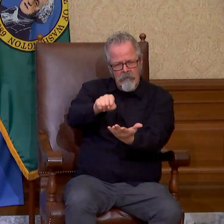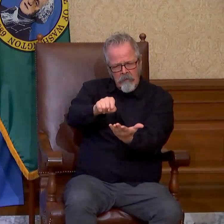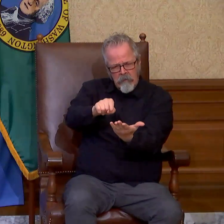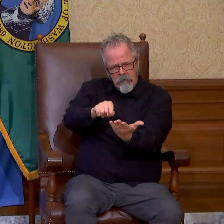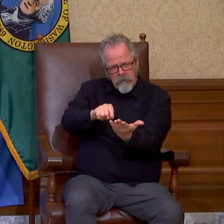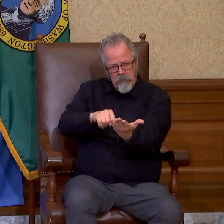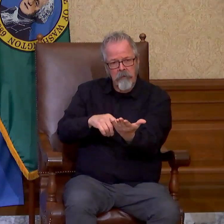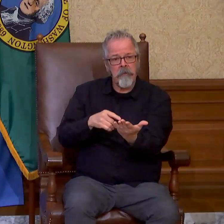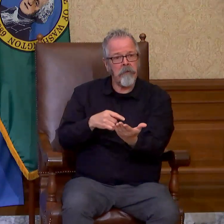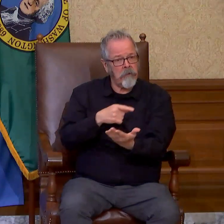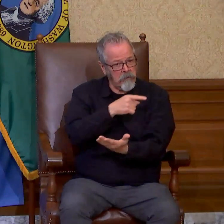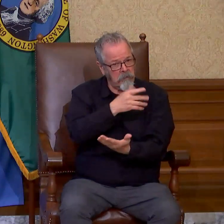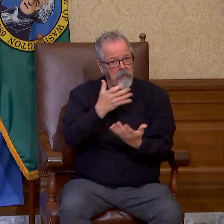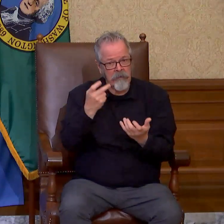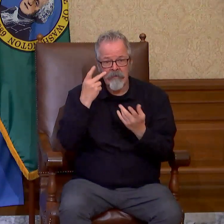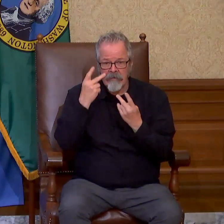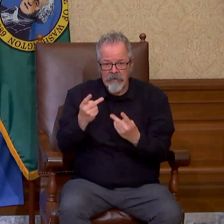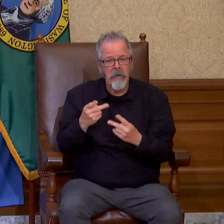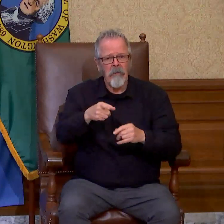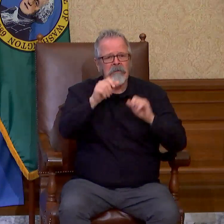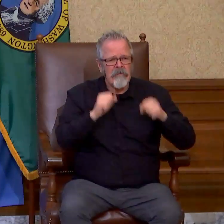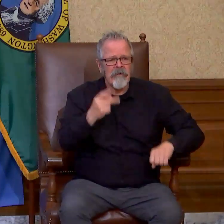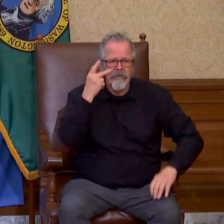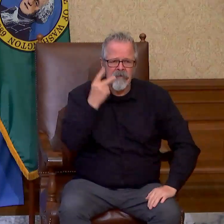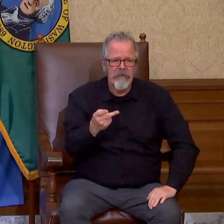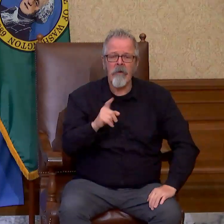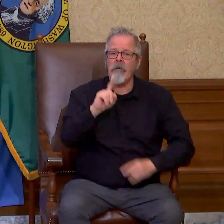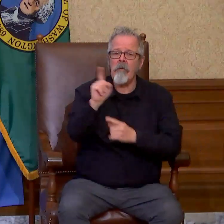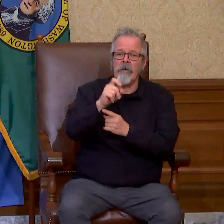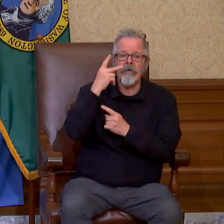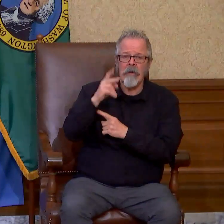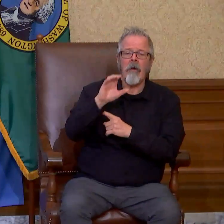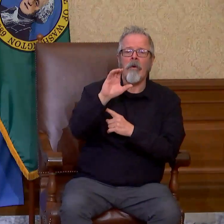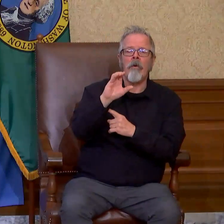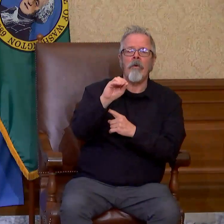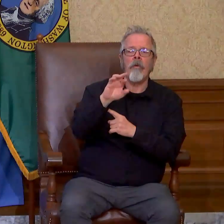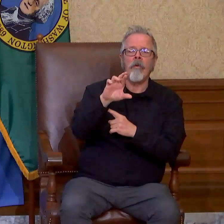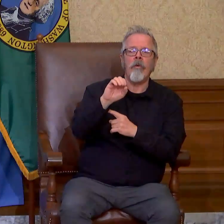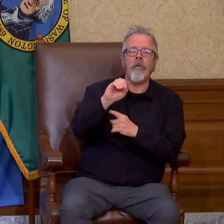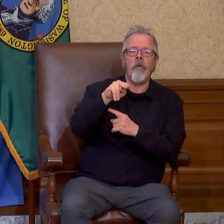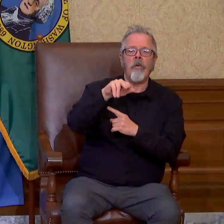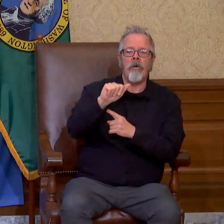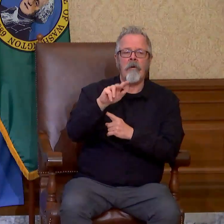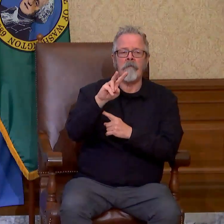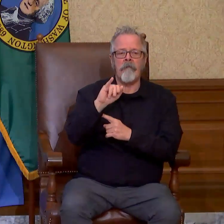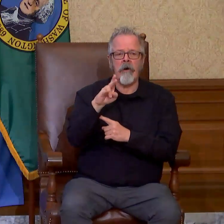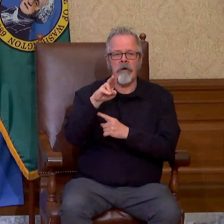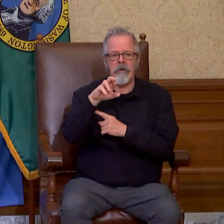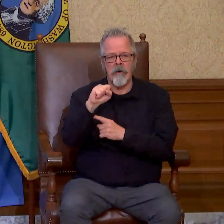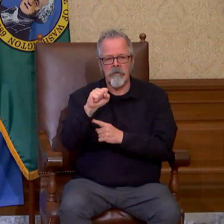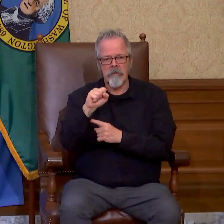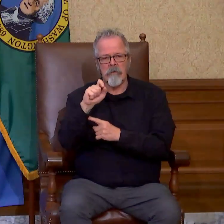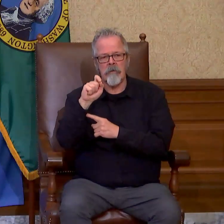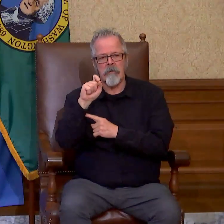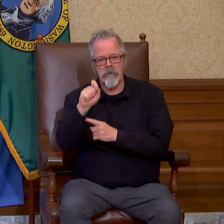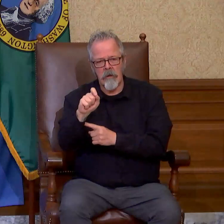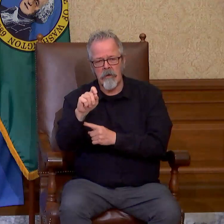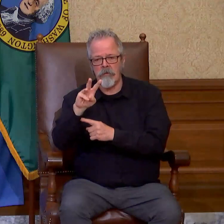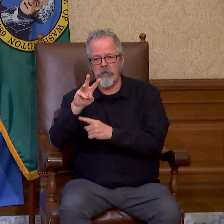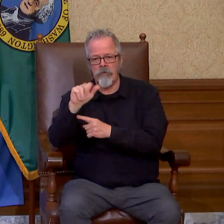coronavirus.wa.gov. So we have sort of 5 buckets of metrics that we look at in this